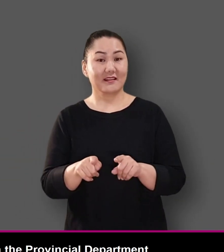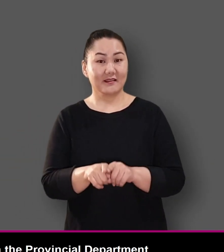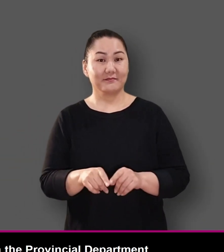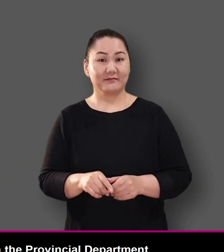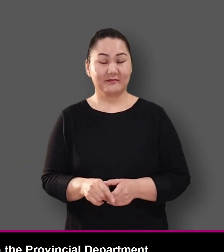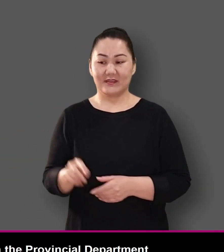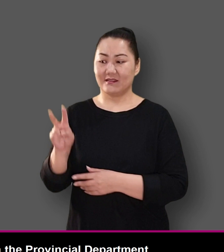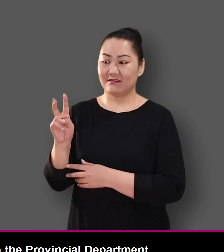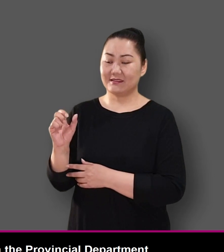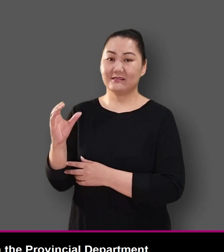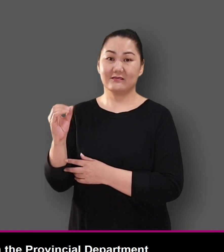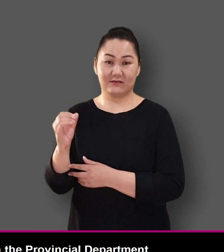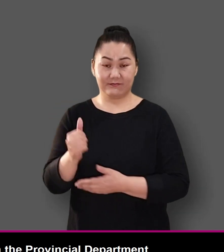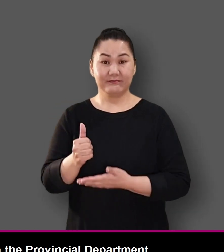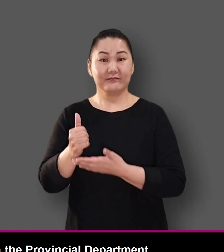The team worked with the Provincial Department